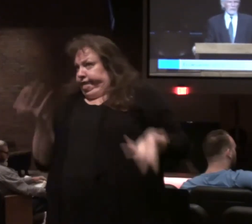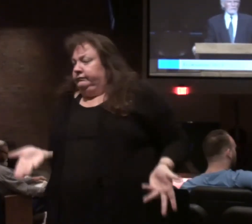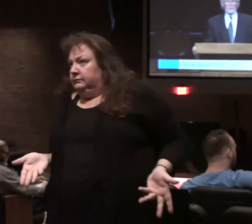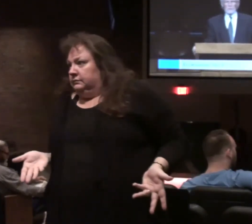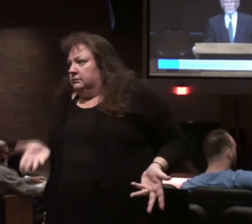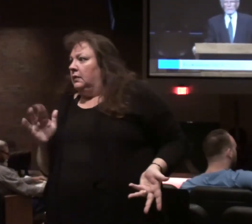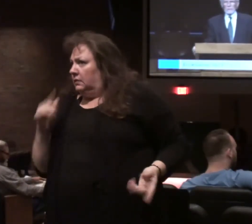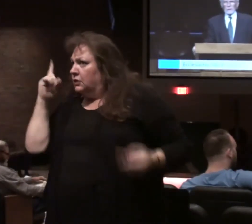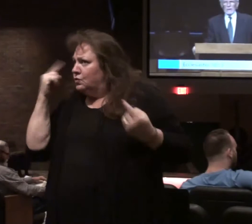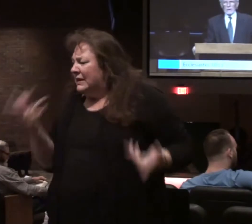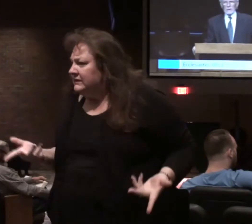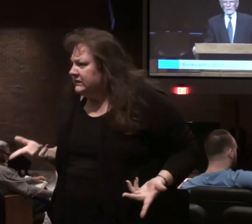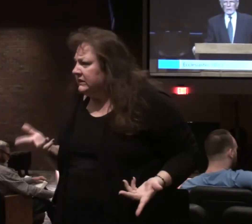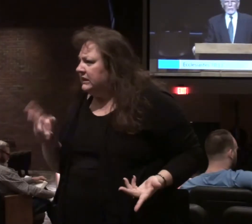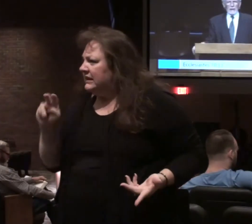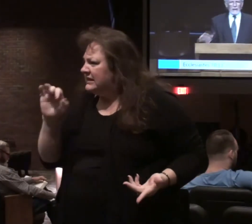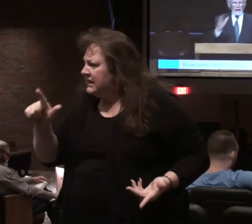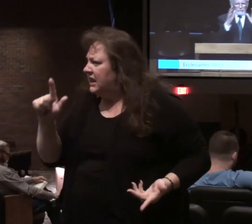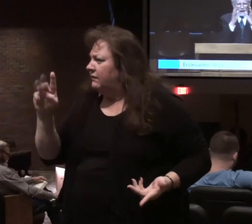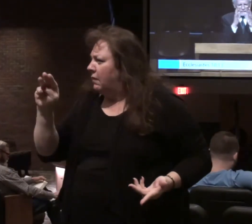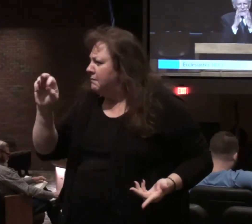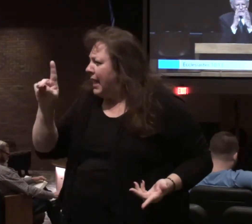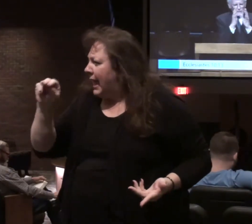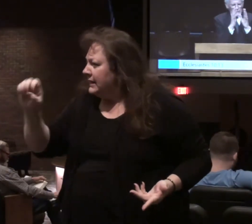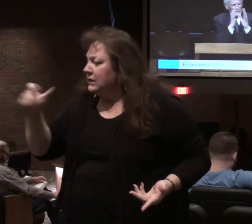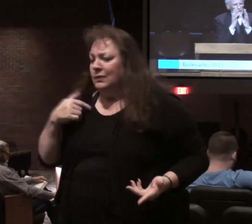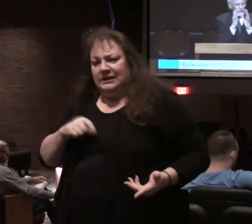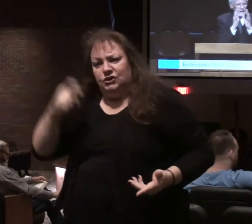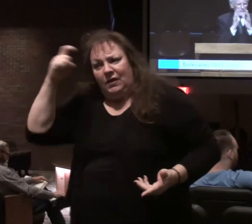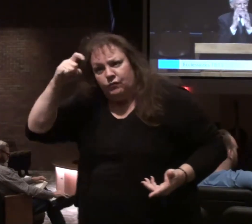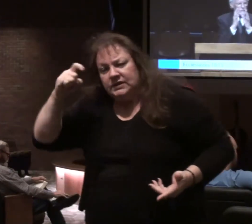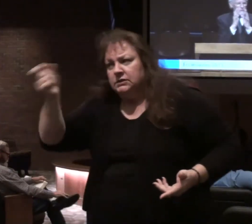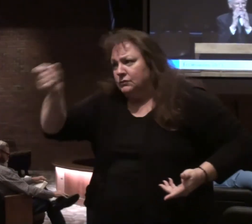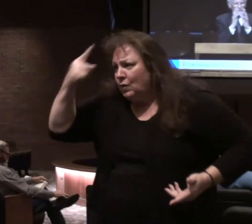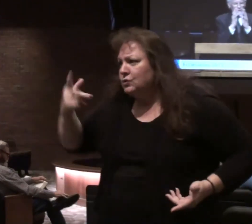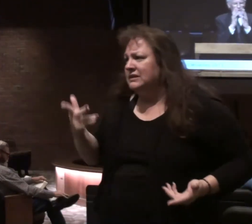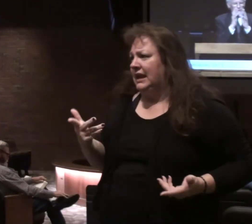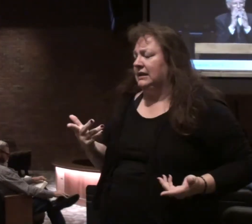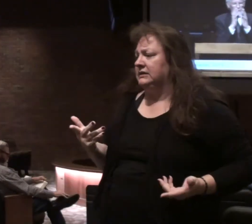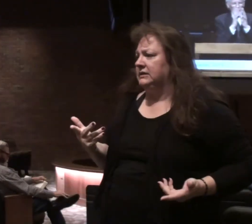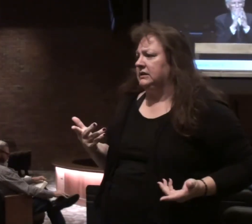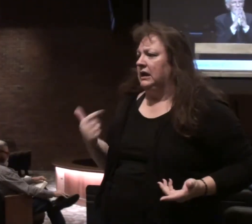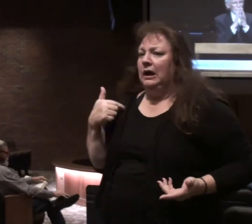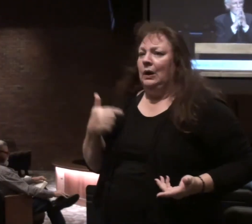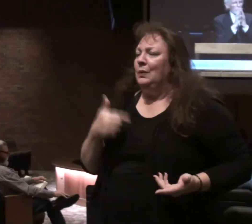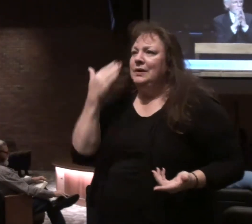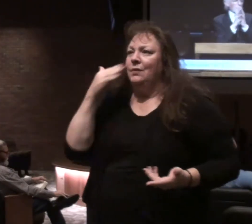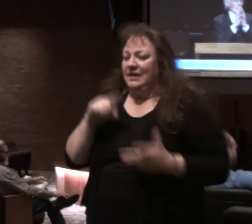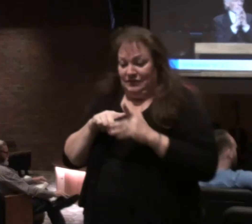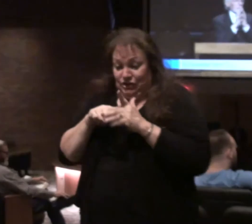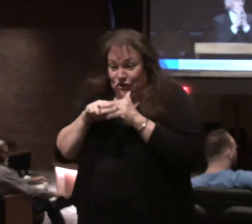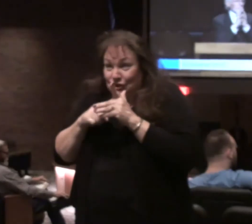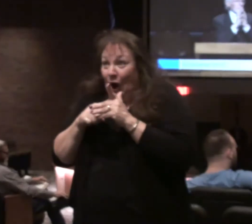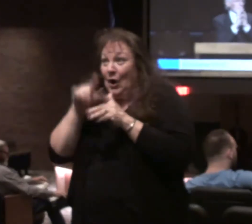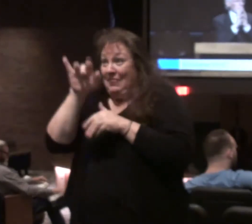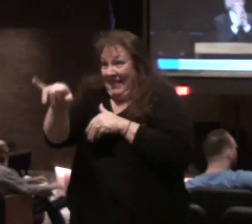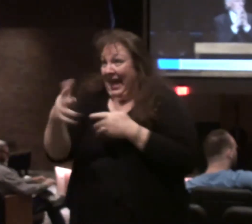madness, craziness. So we have to have wisdom and realize we don't even start